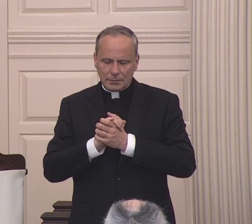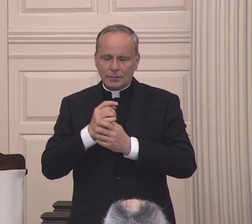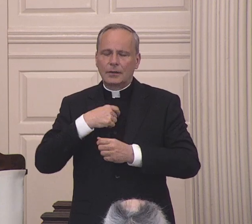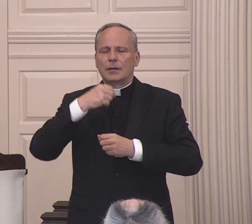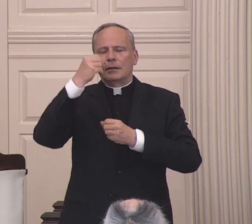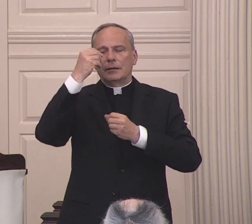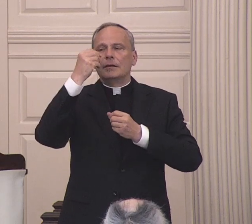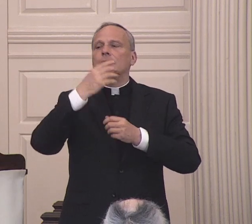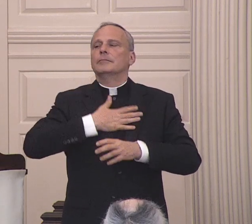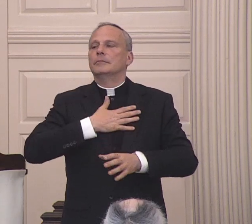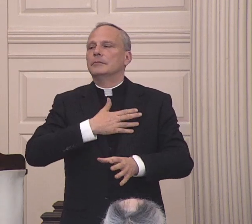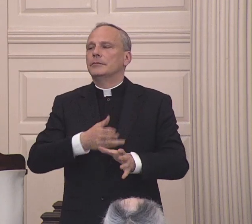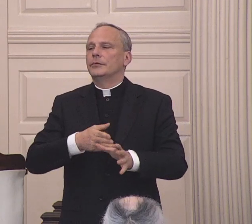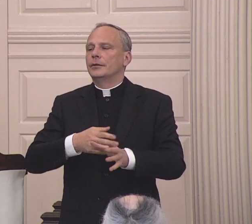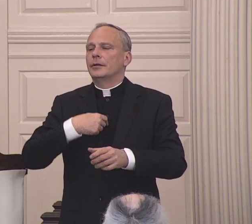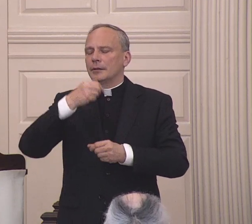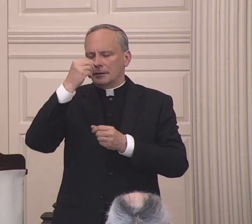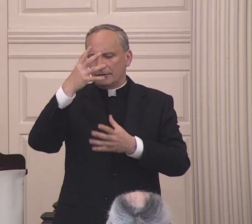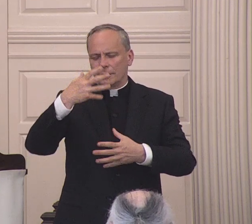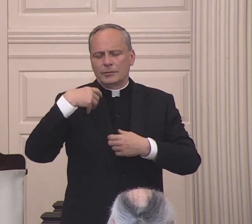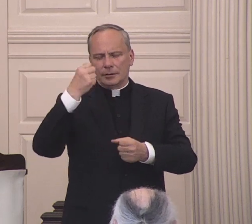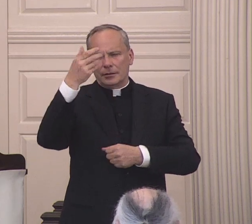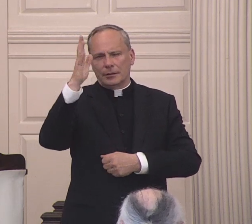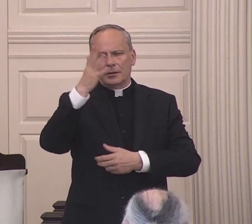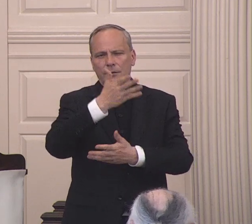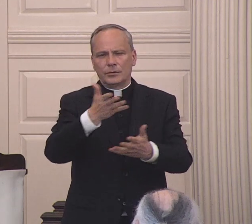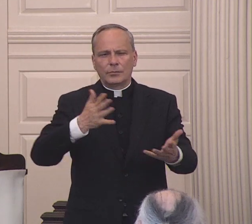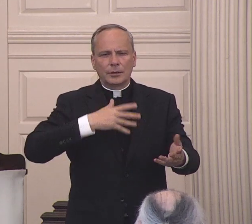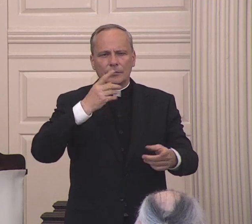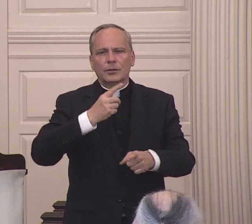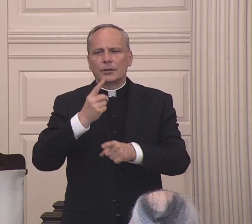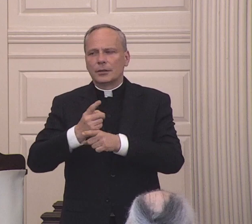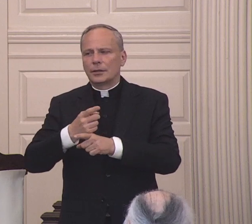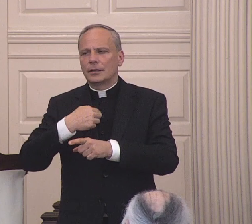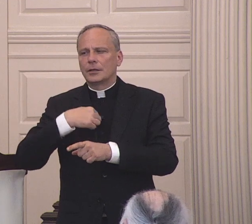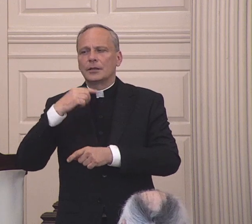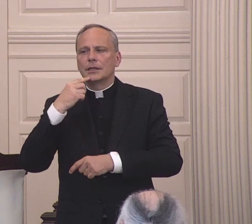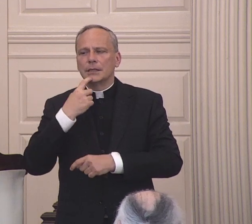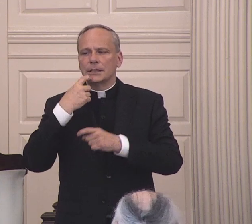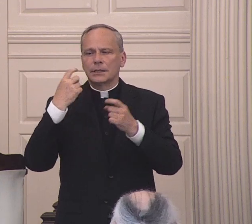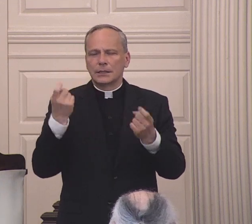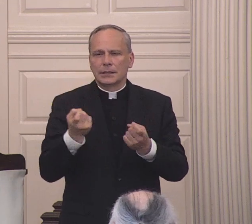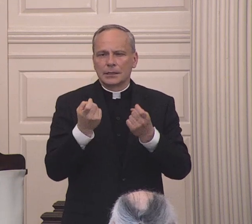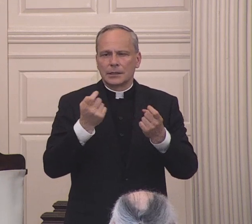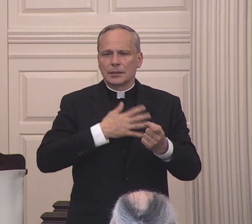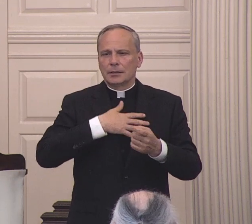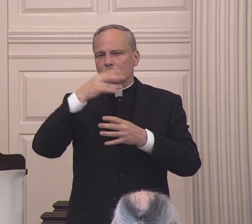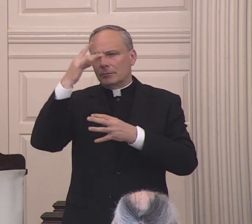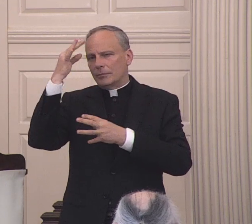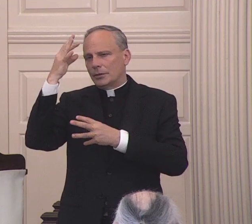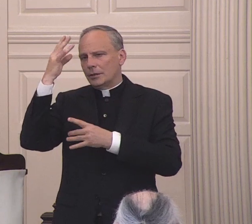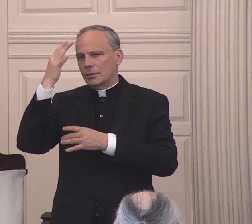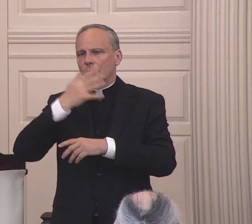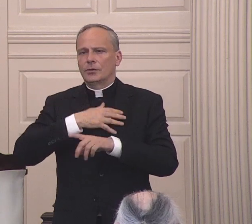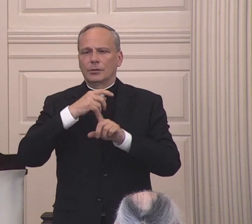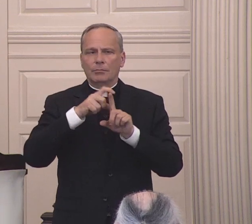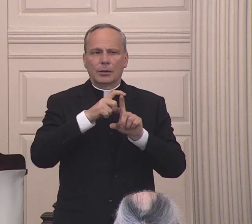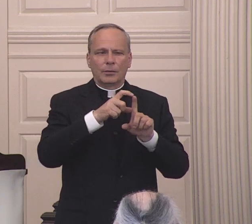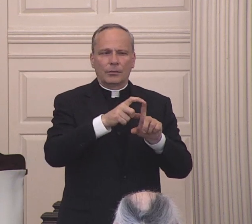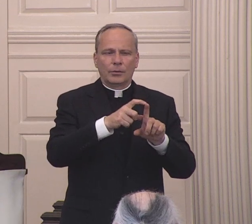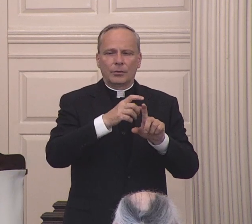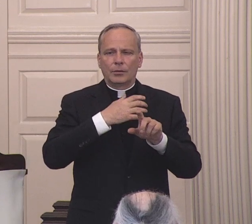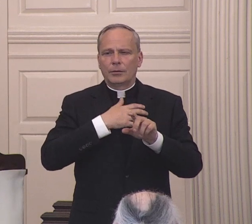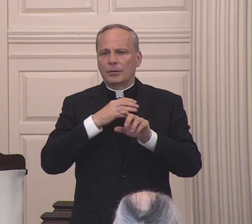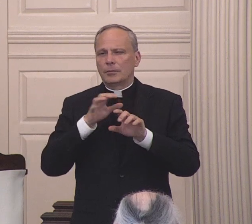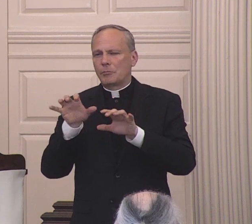I confess to Almighty God and to my brothers and sisters, I have greatly sinned in my thoughts and